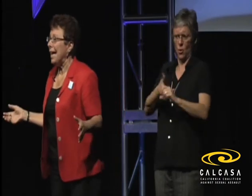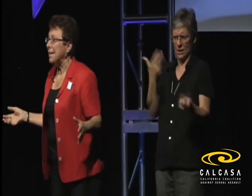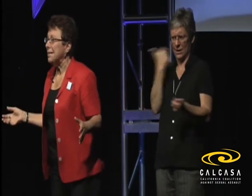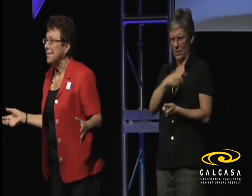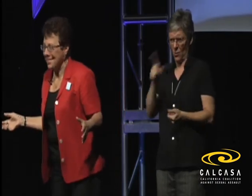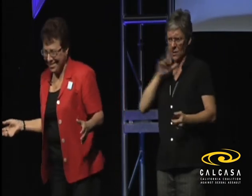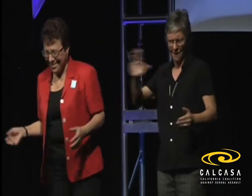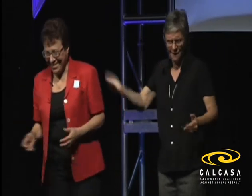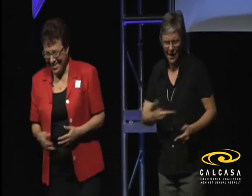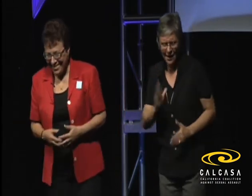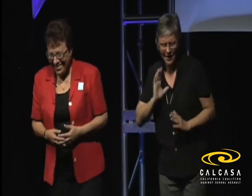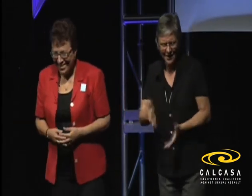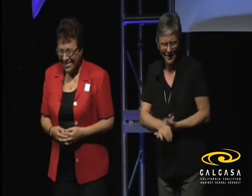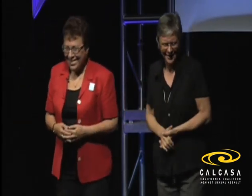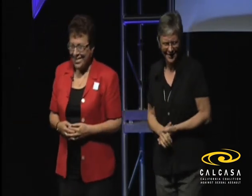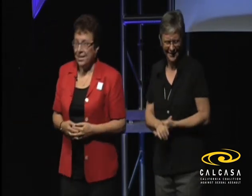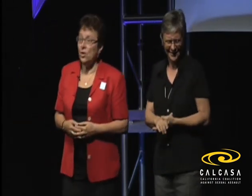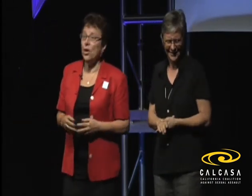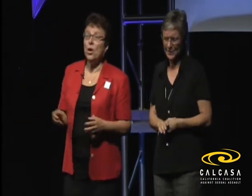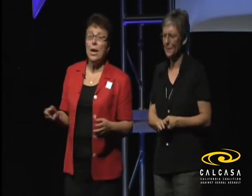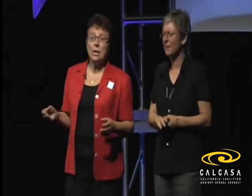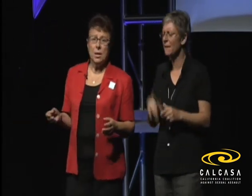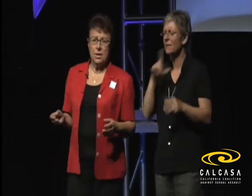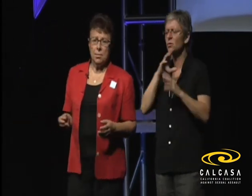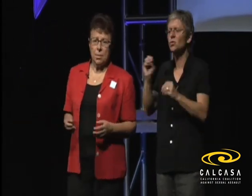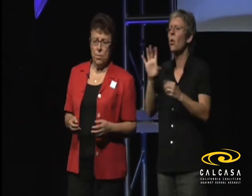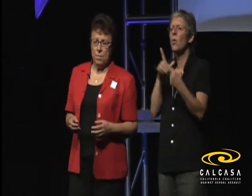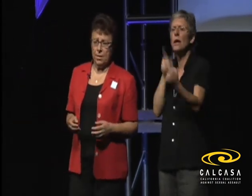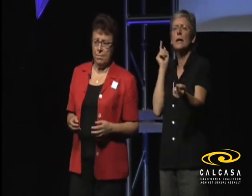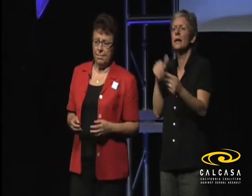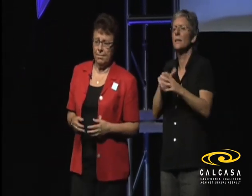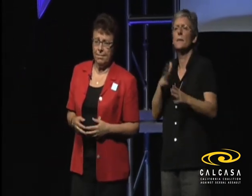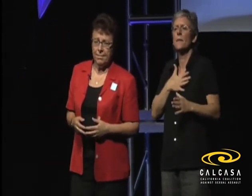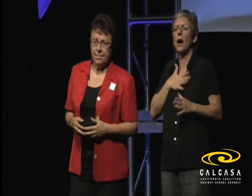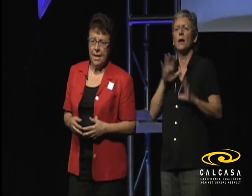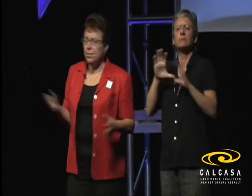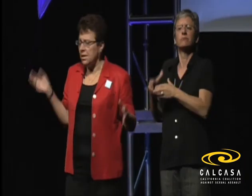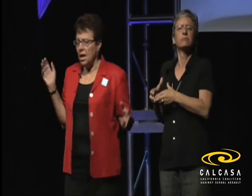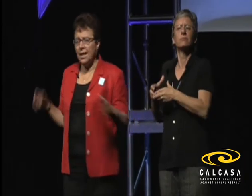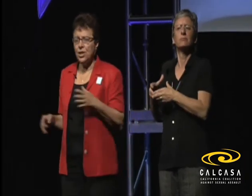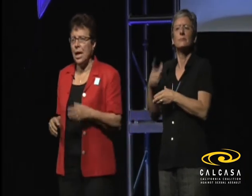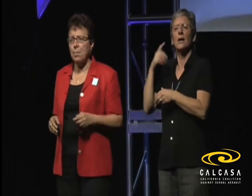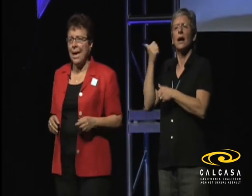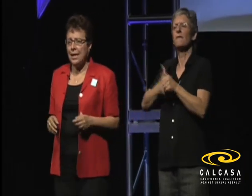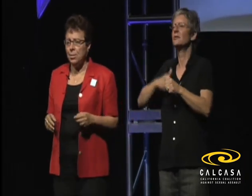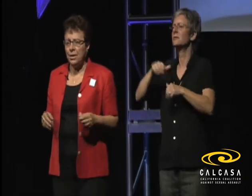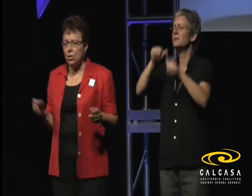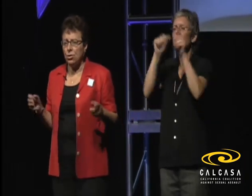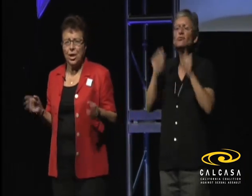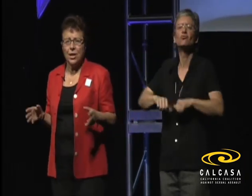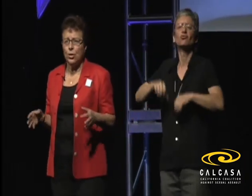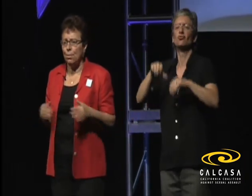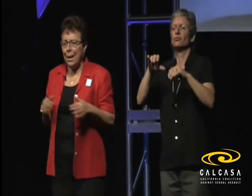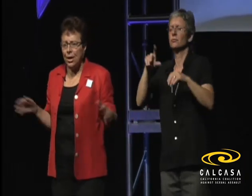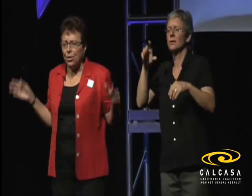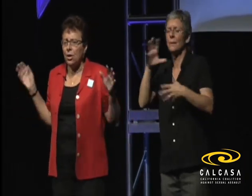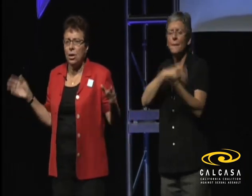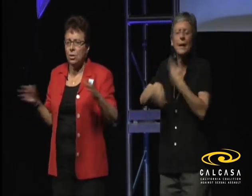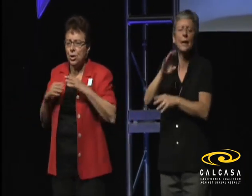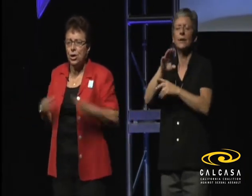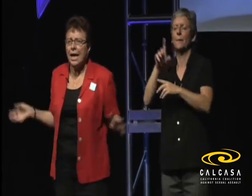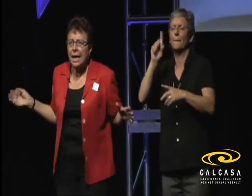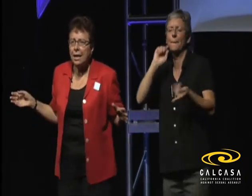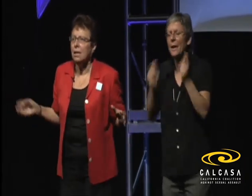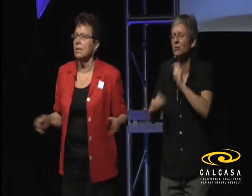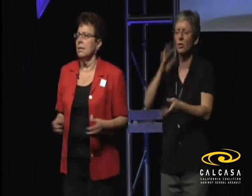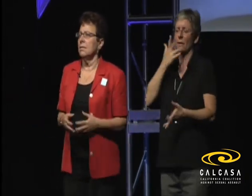Everyone's invited. There are no enemies in my movement. Every size, shape, age, mixture, gender, bender,